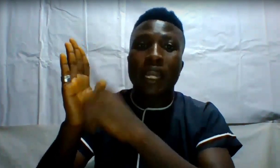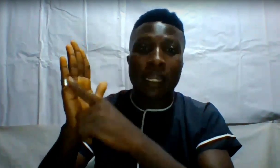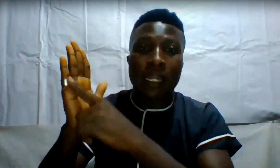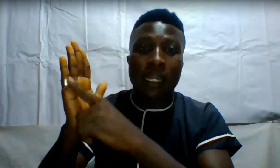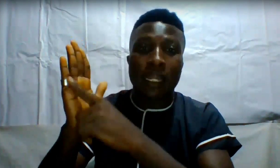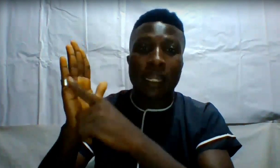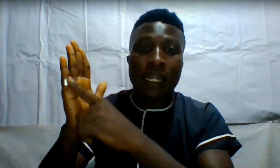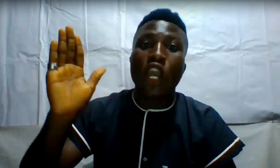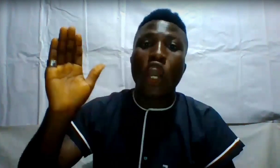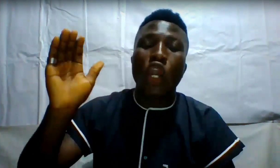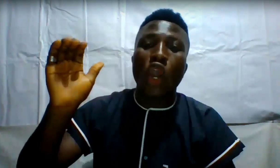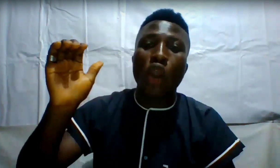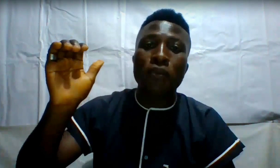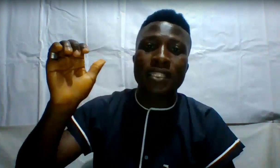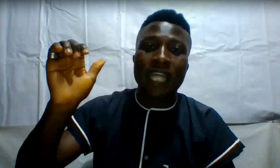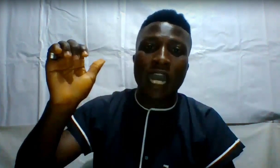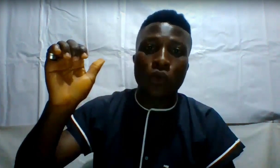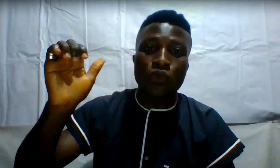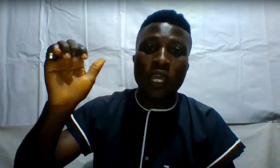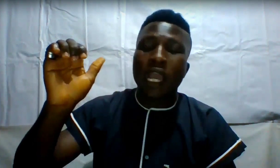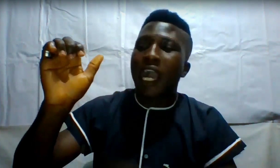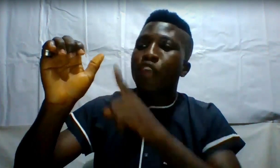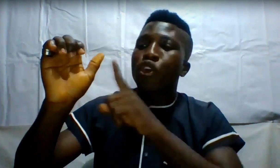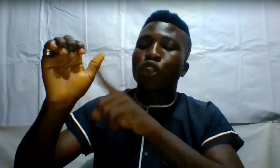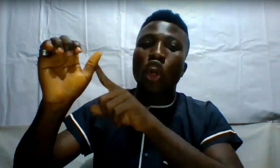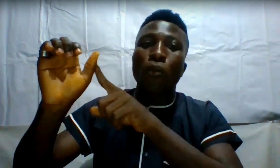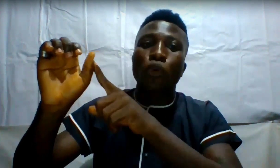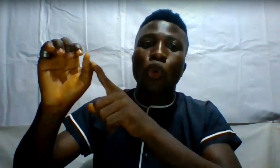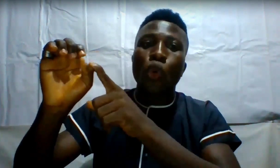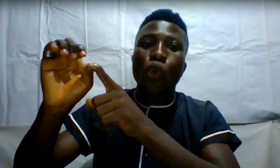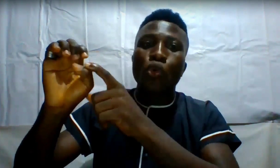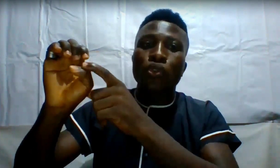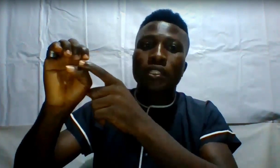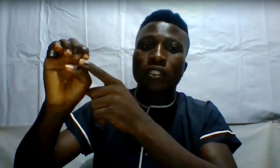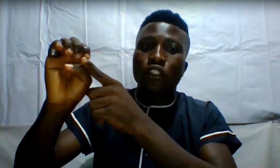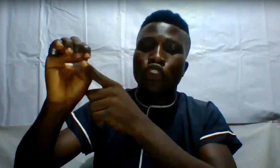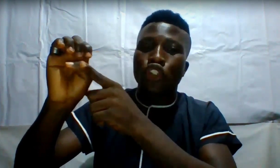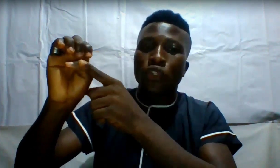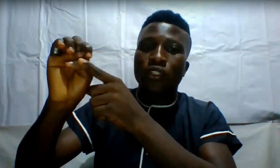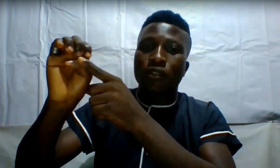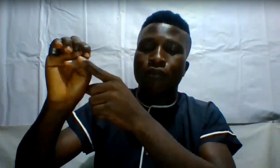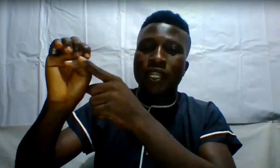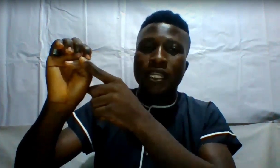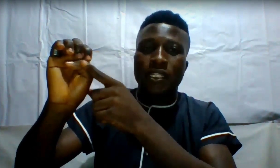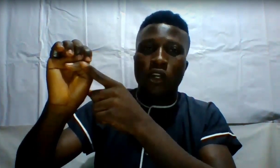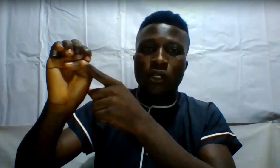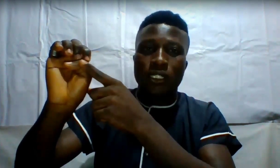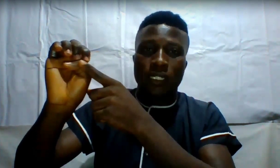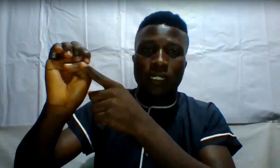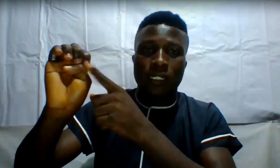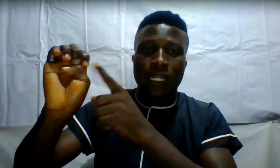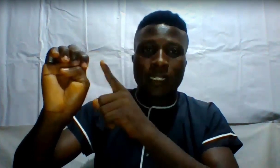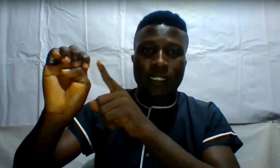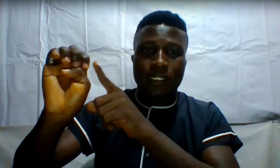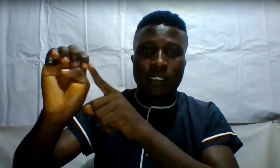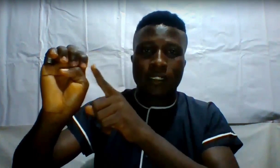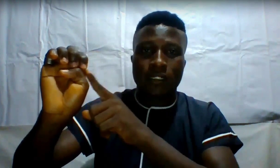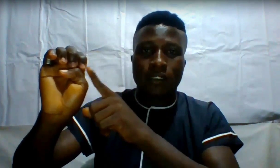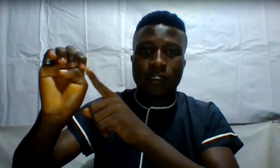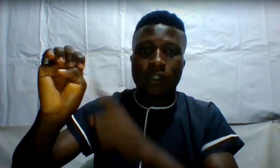finger comes down and your thumb goes just beneath, under, like this. forming the